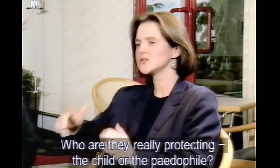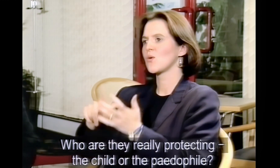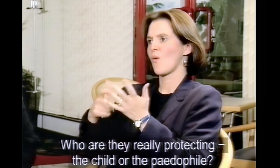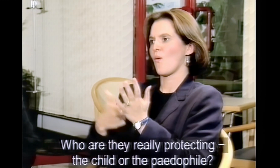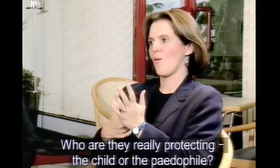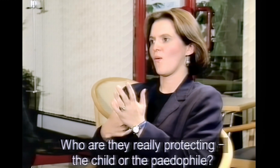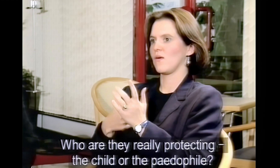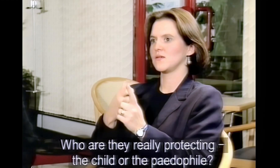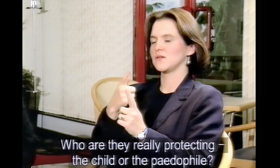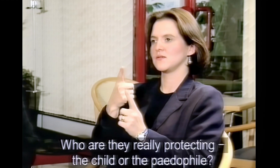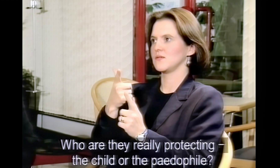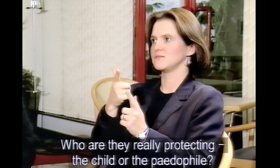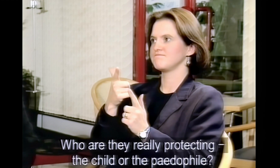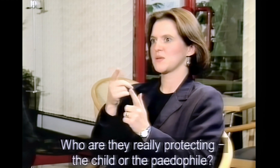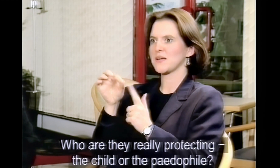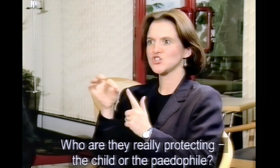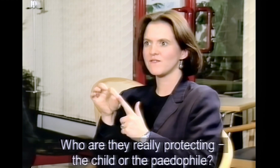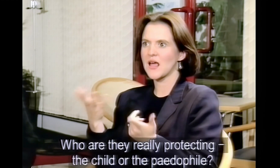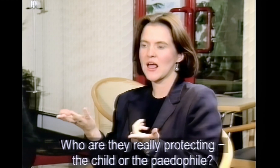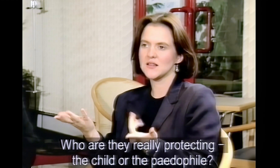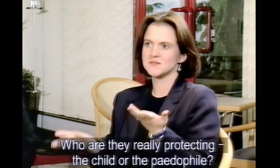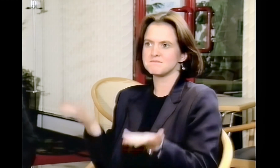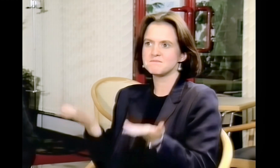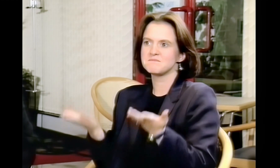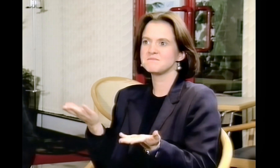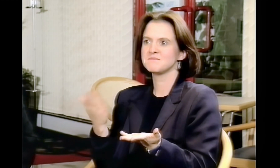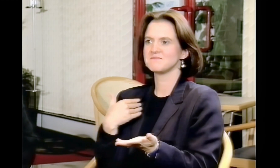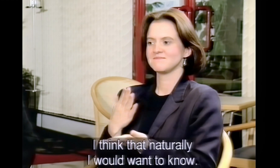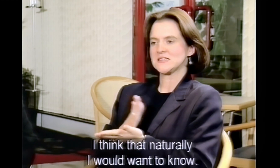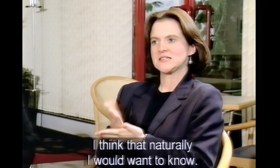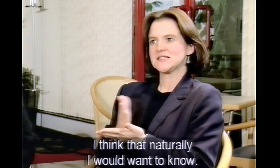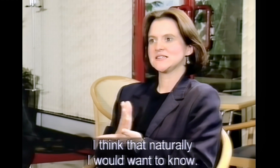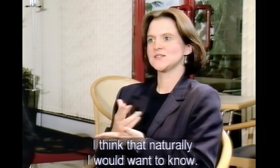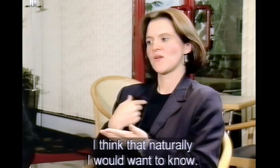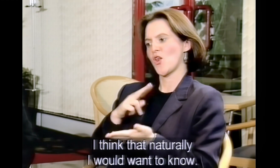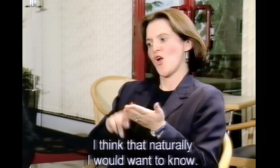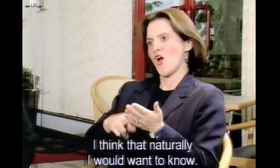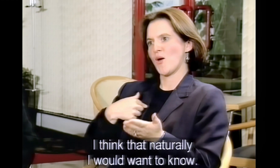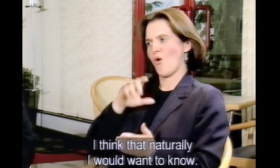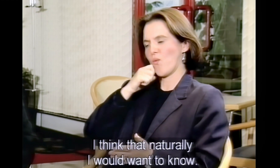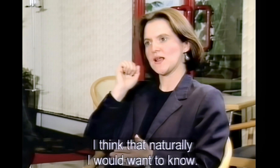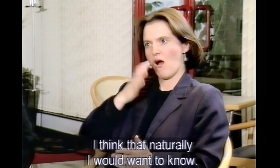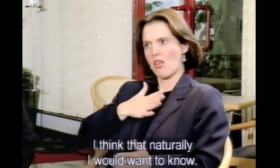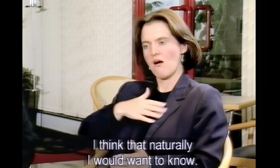The child or the paedophile? I think that naturally I would want to know.